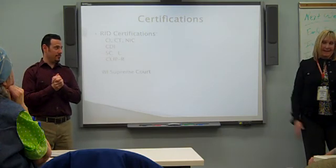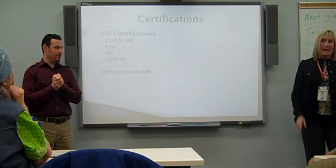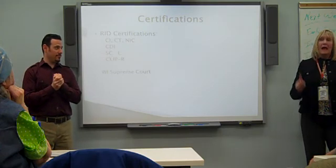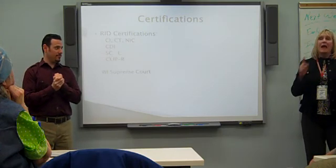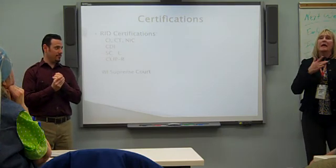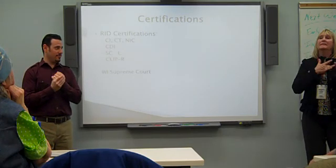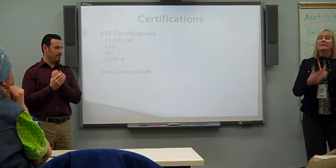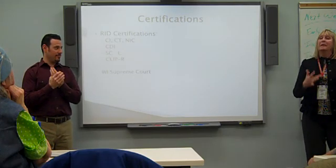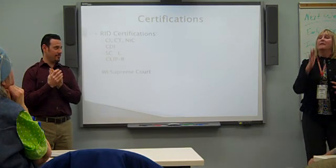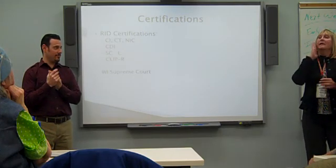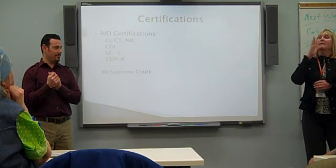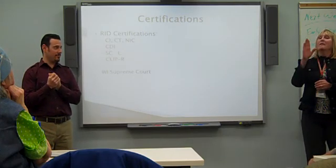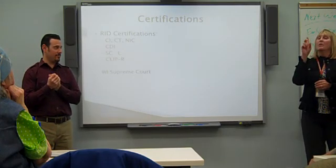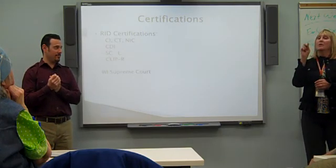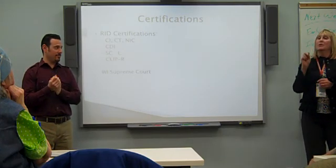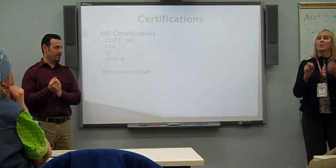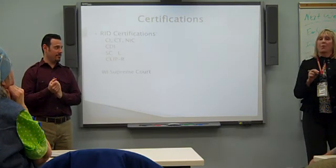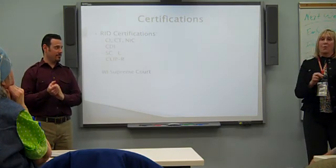I'm sure you've seen that.